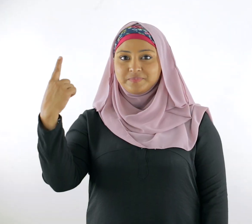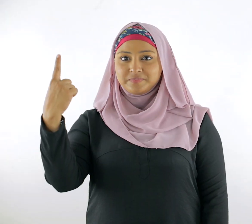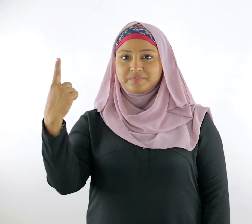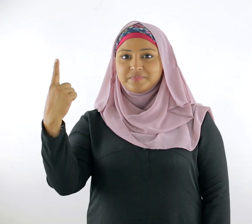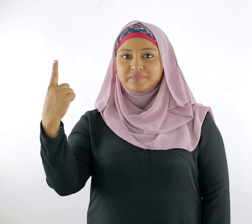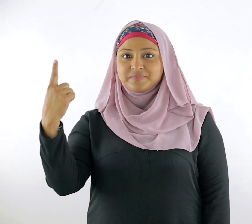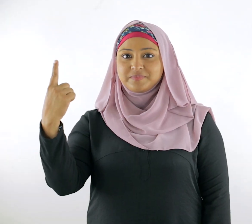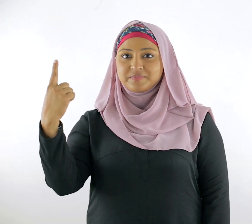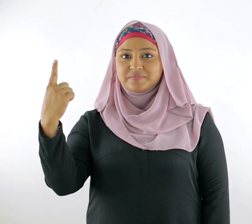1,